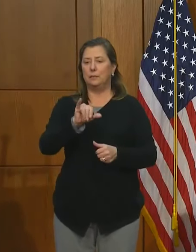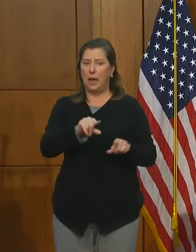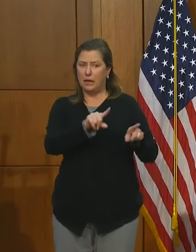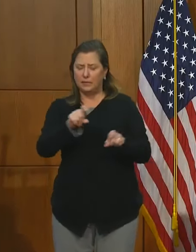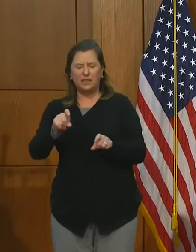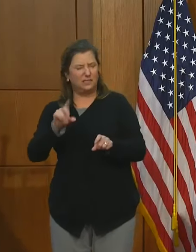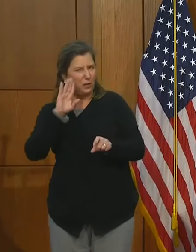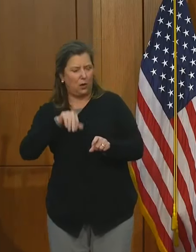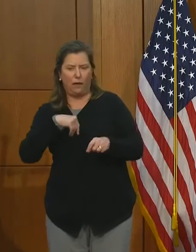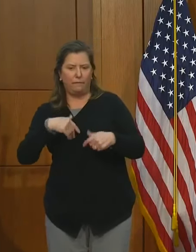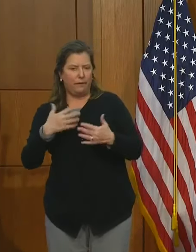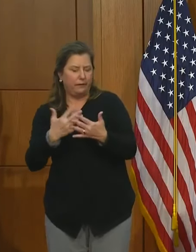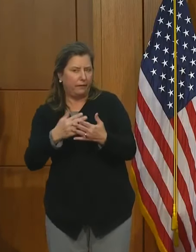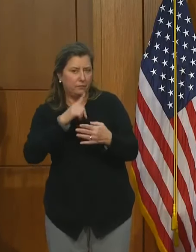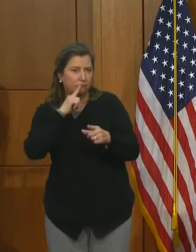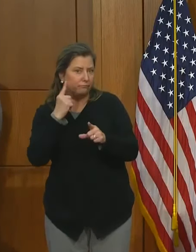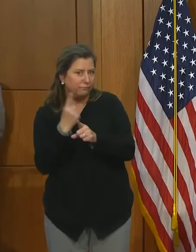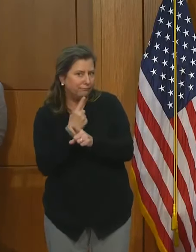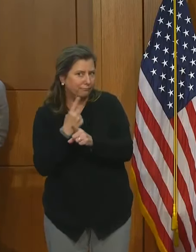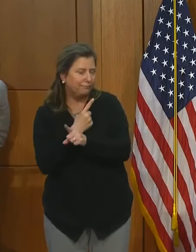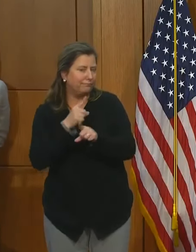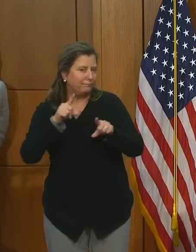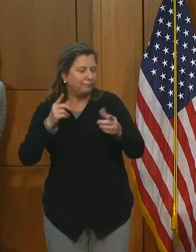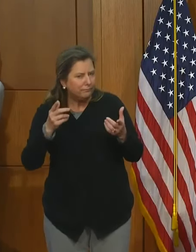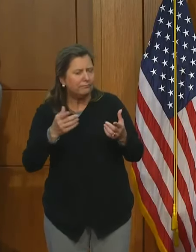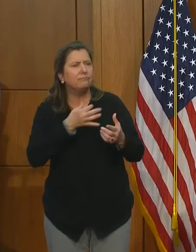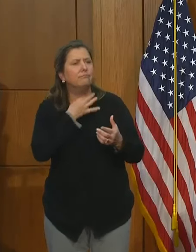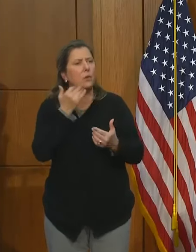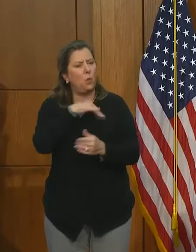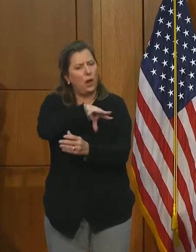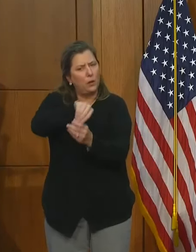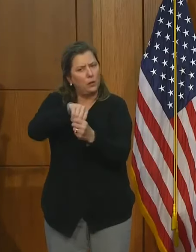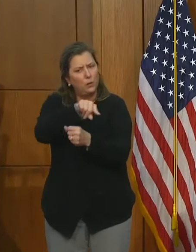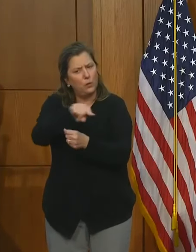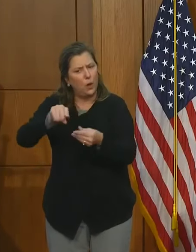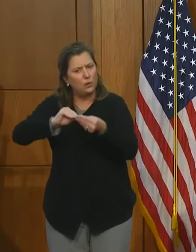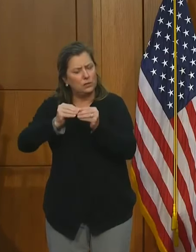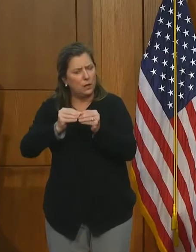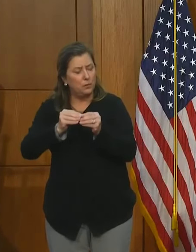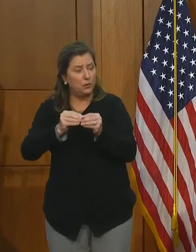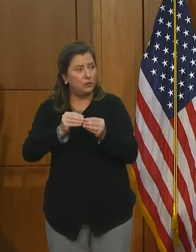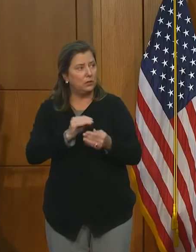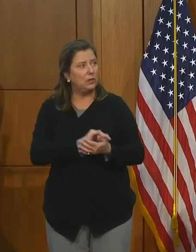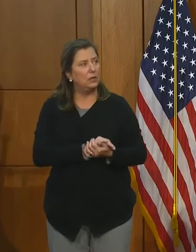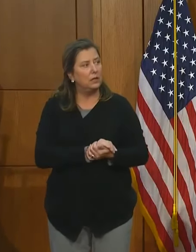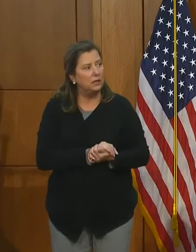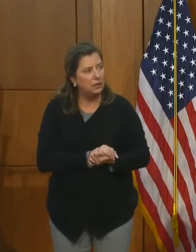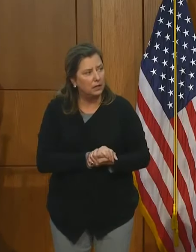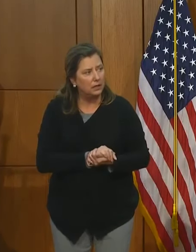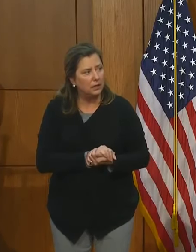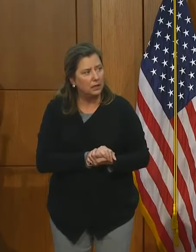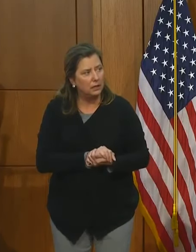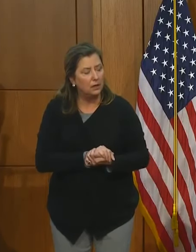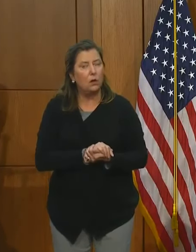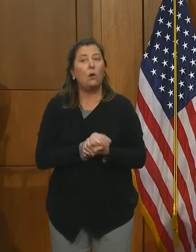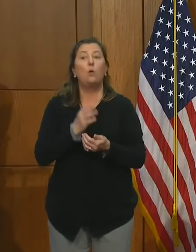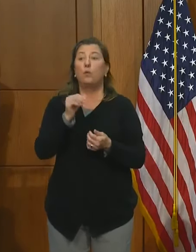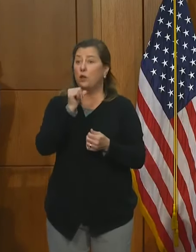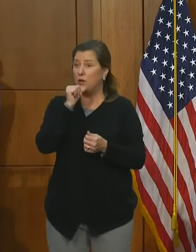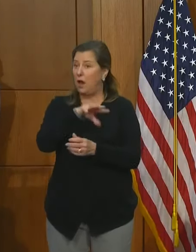concerns about their validity. Can you talk about why those numbers are included, confirm that they are, and tell us when we might see